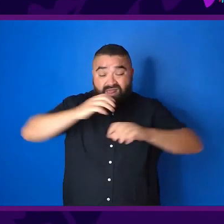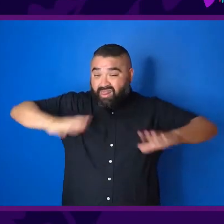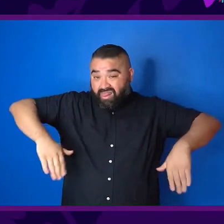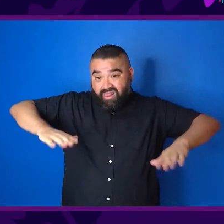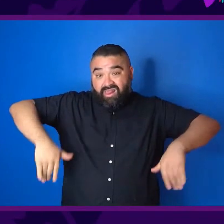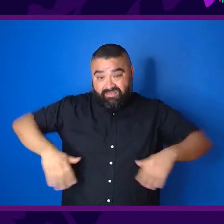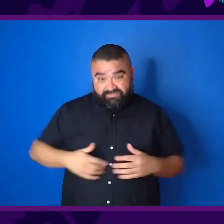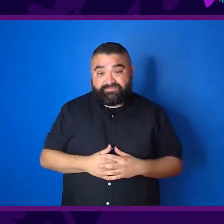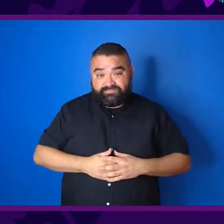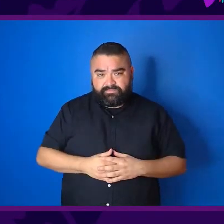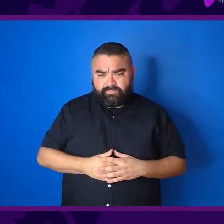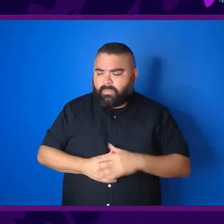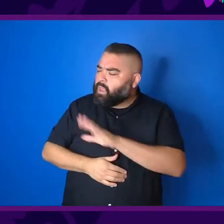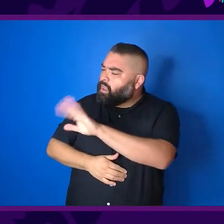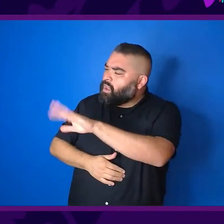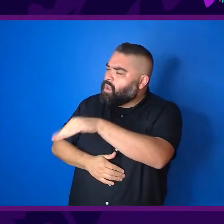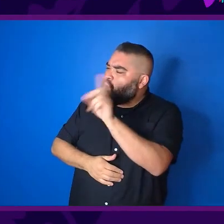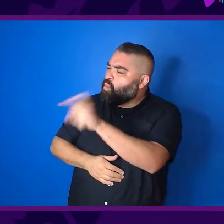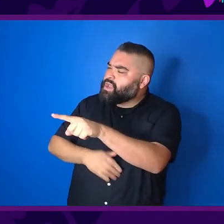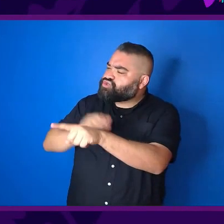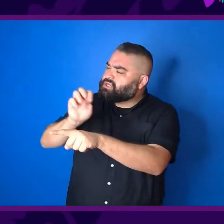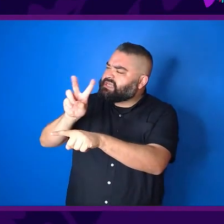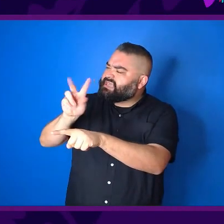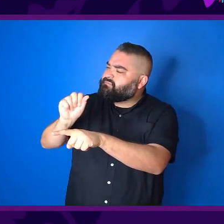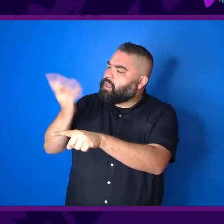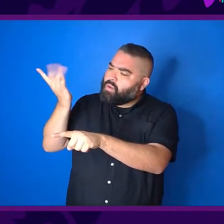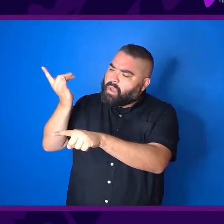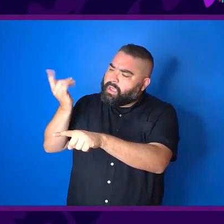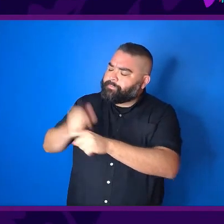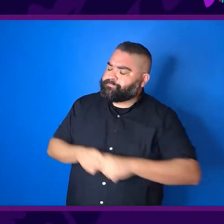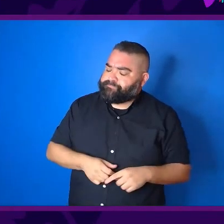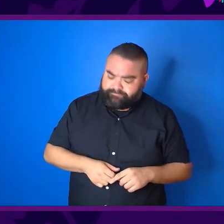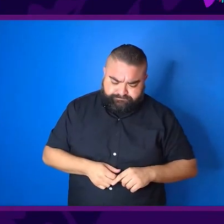because you are really not only